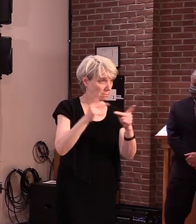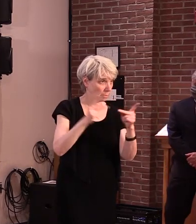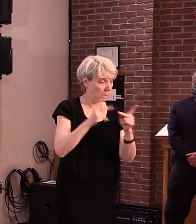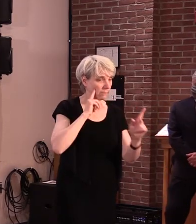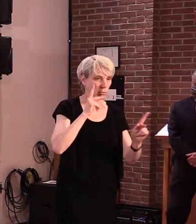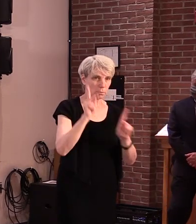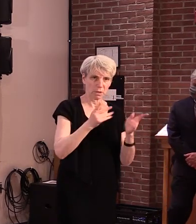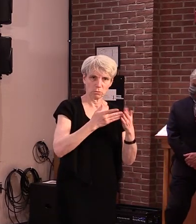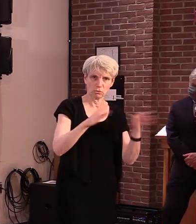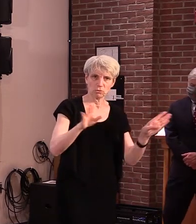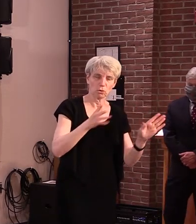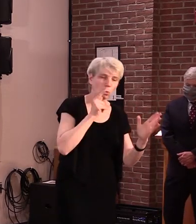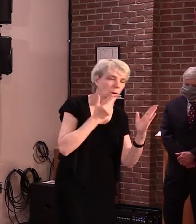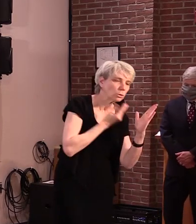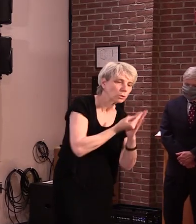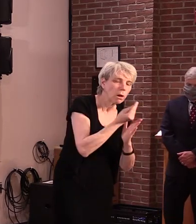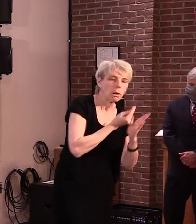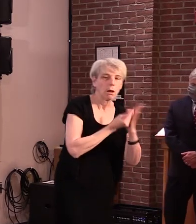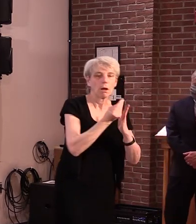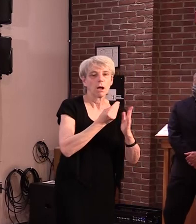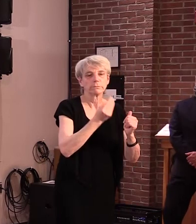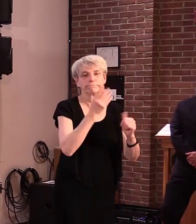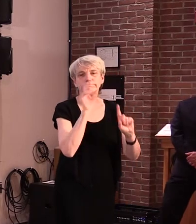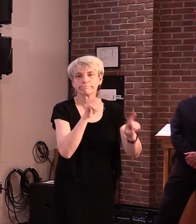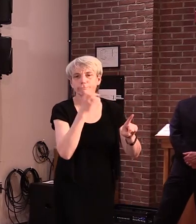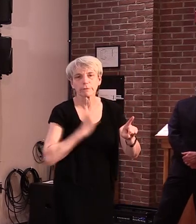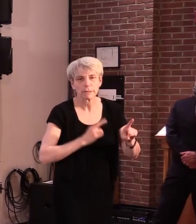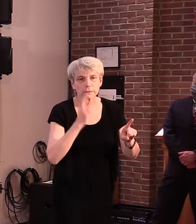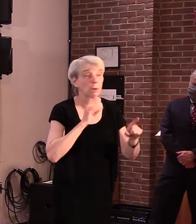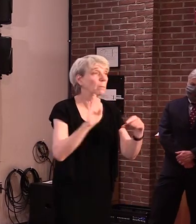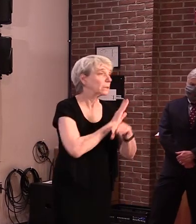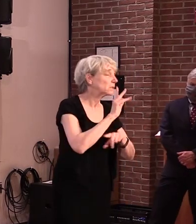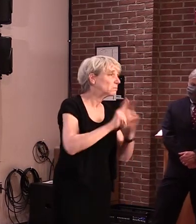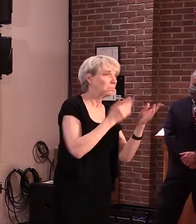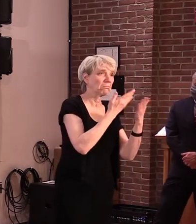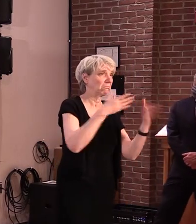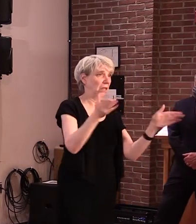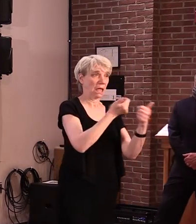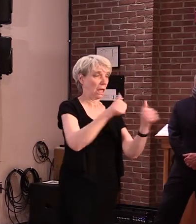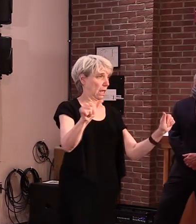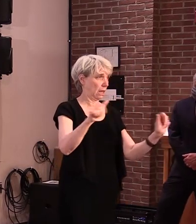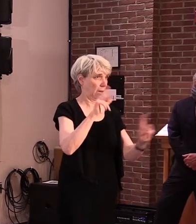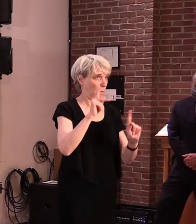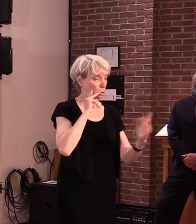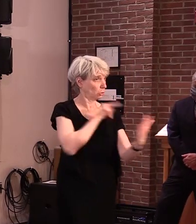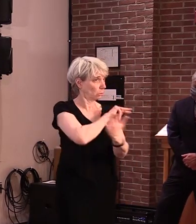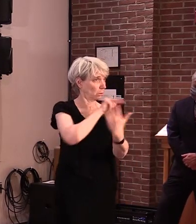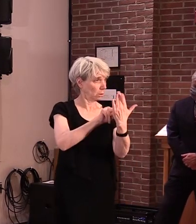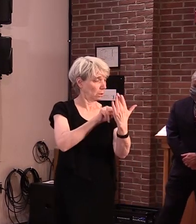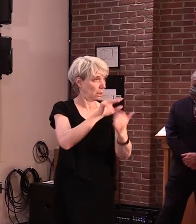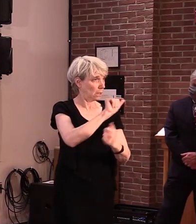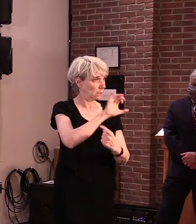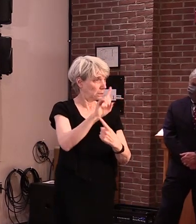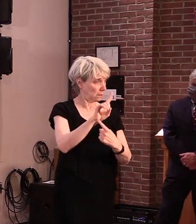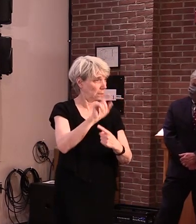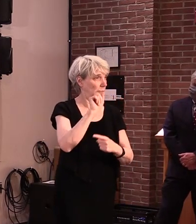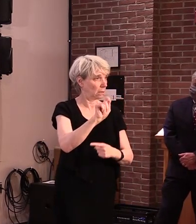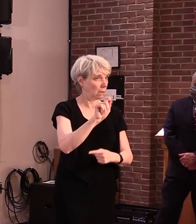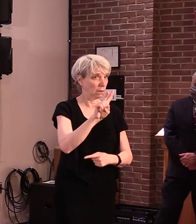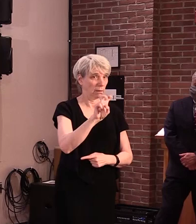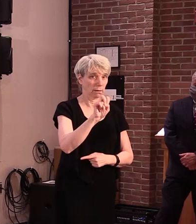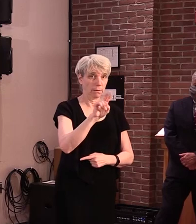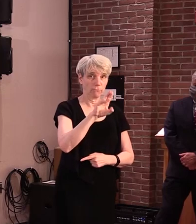consumers and business people, just residents in general, to read the updates